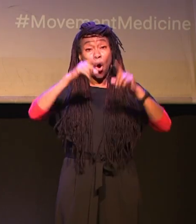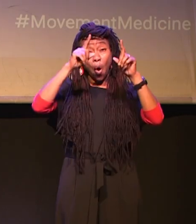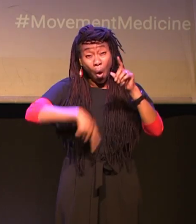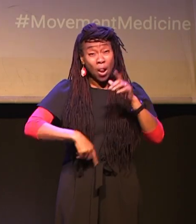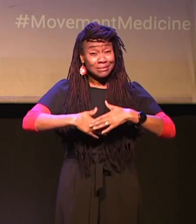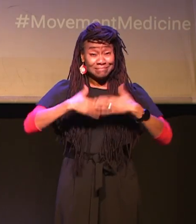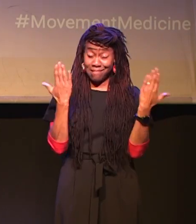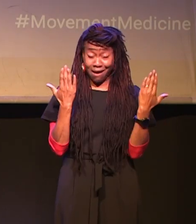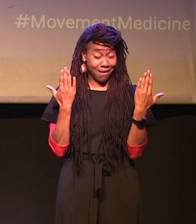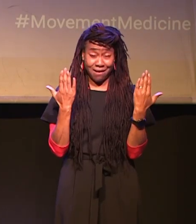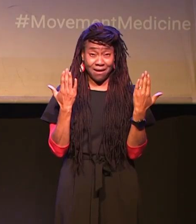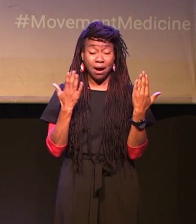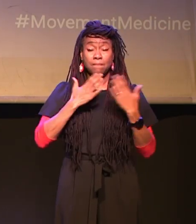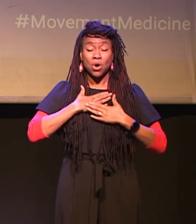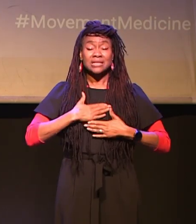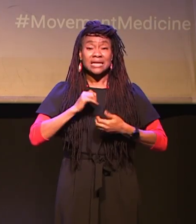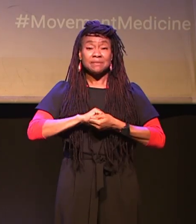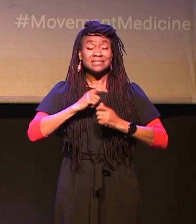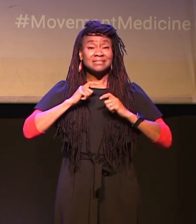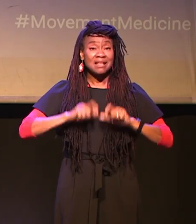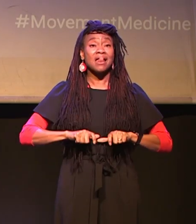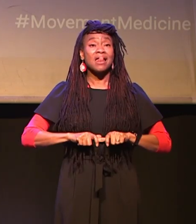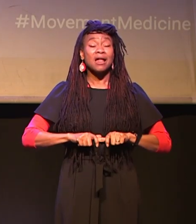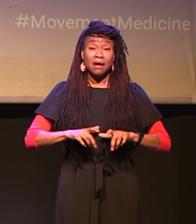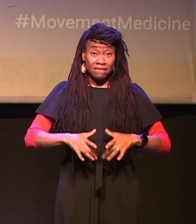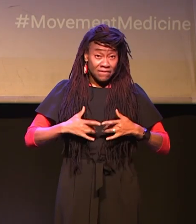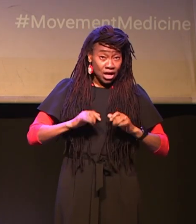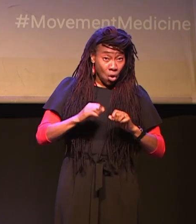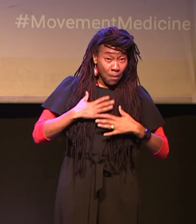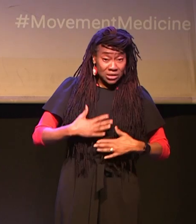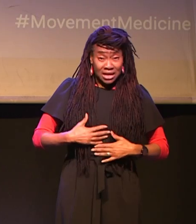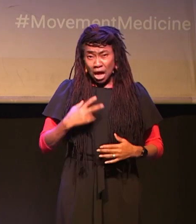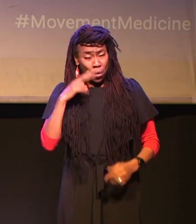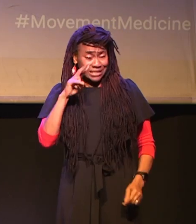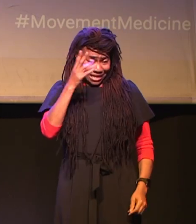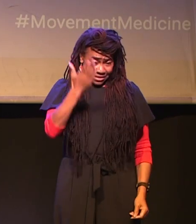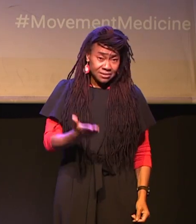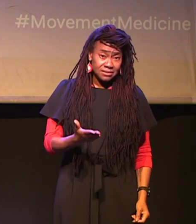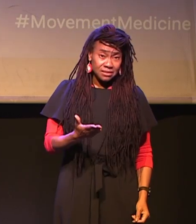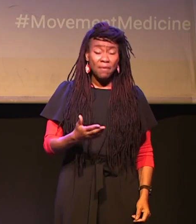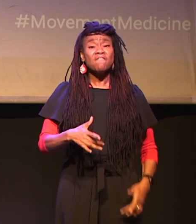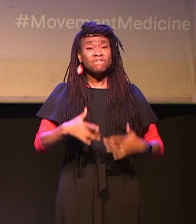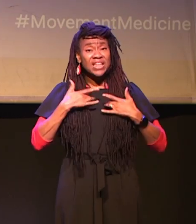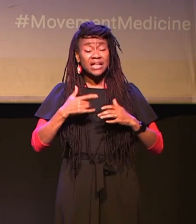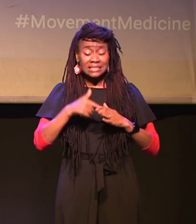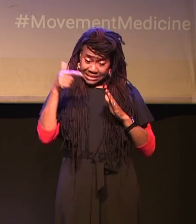real still. You got to feel it. Just feel it in your body. I don't want to see it. But just feel it real